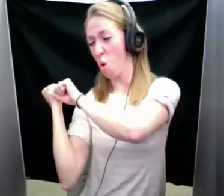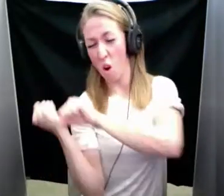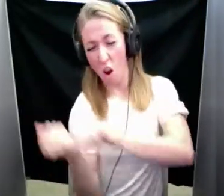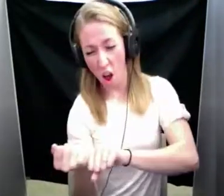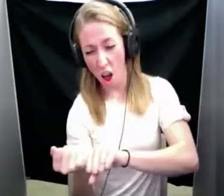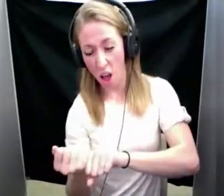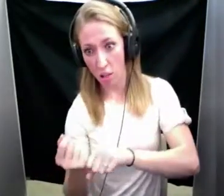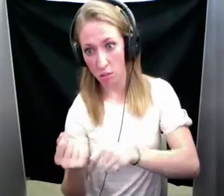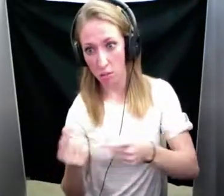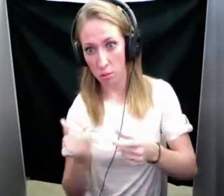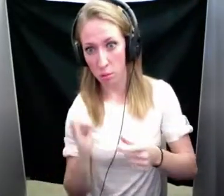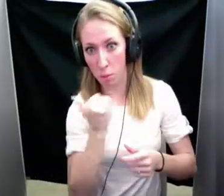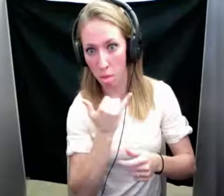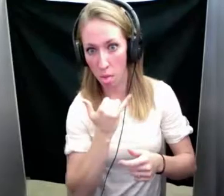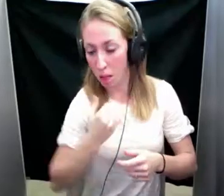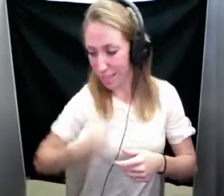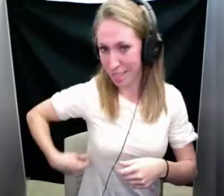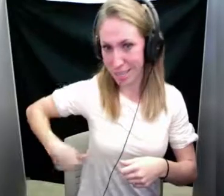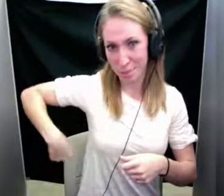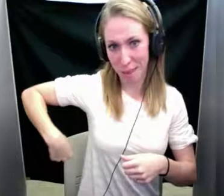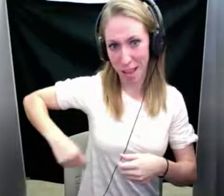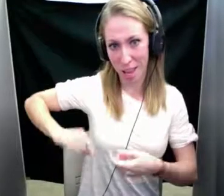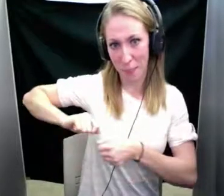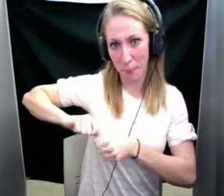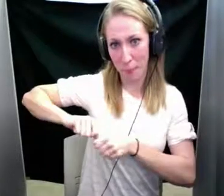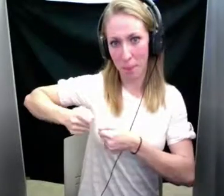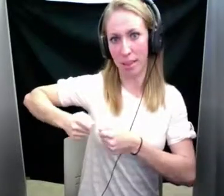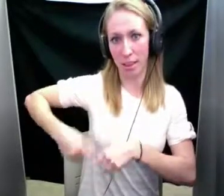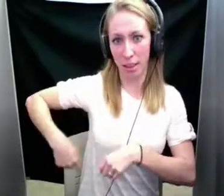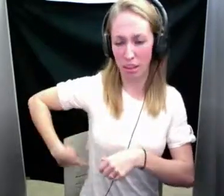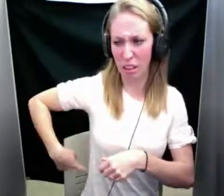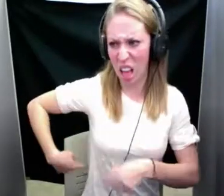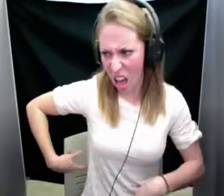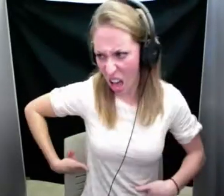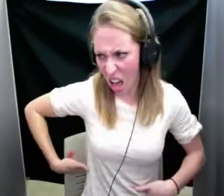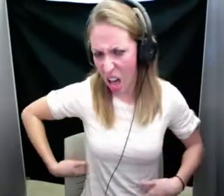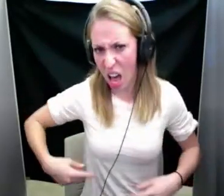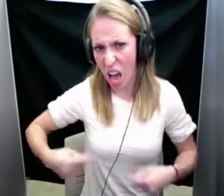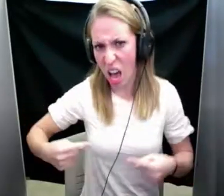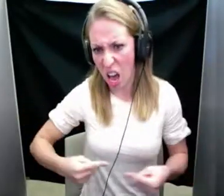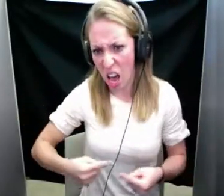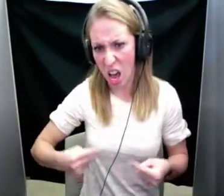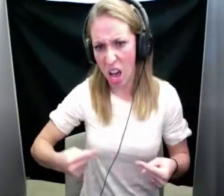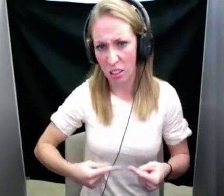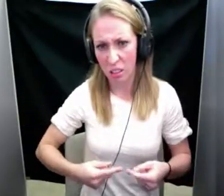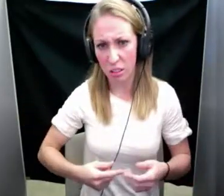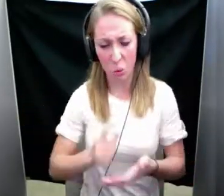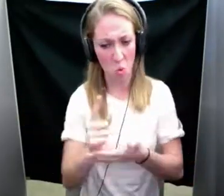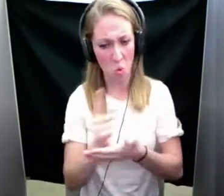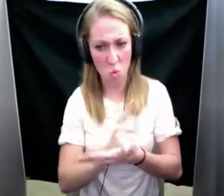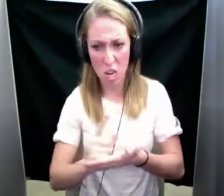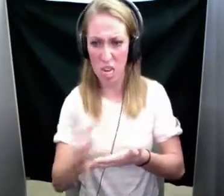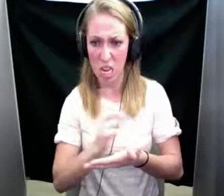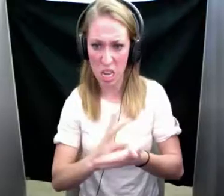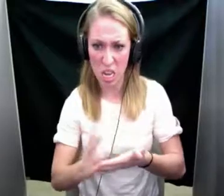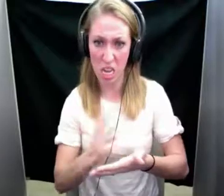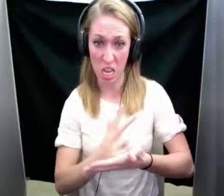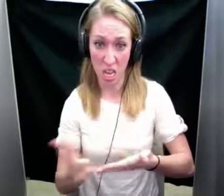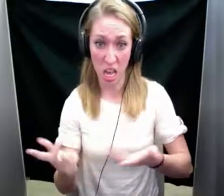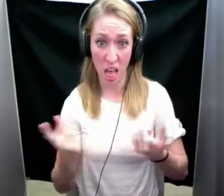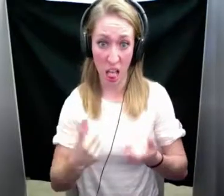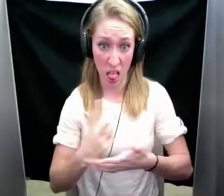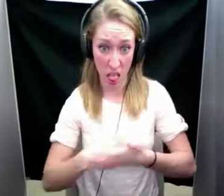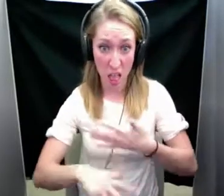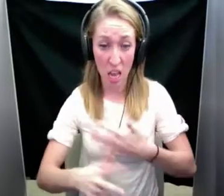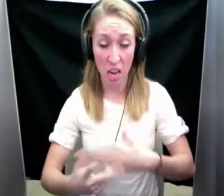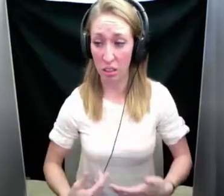home into bed, hoping to get better, but weeks went by and nothing improved. Finally they ran out of money and